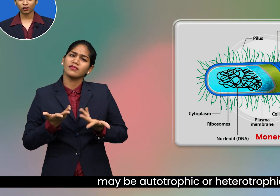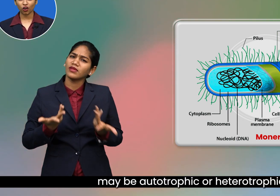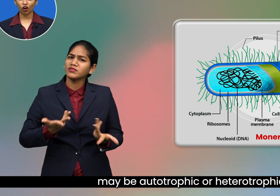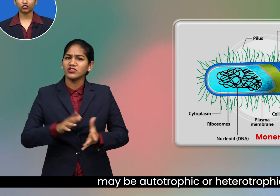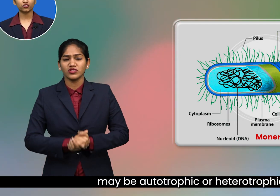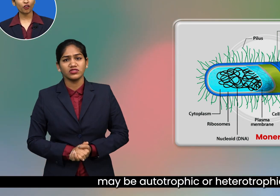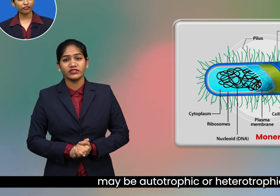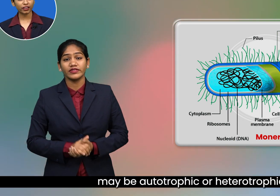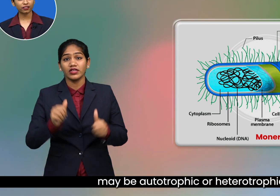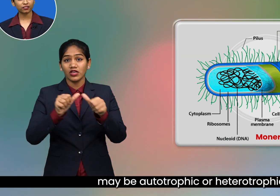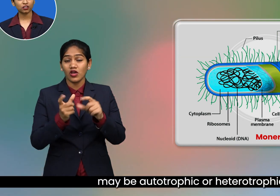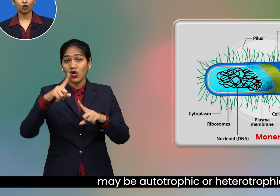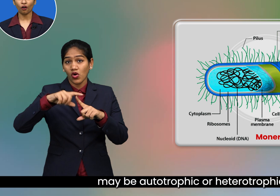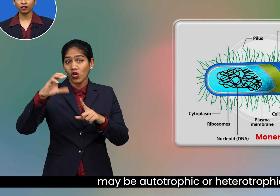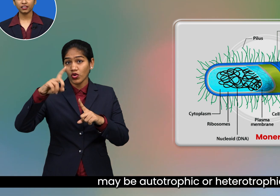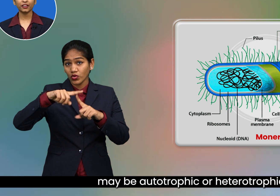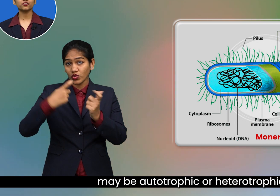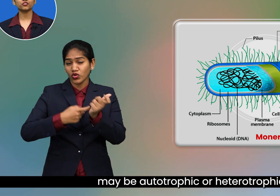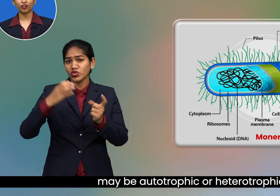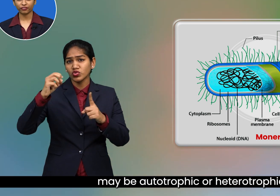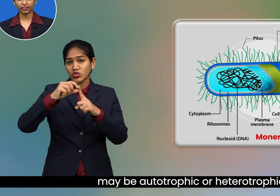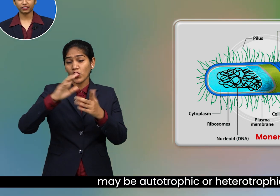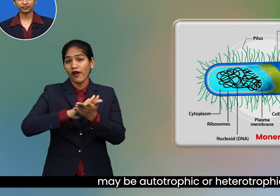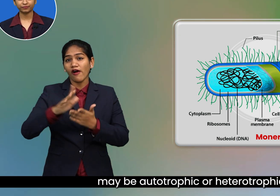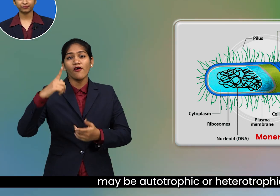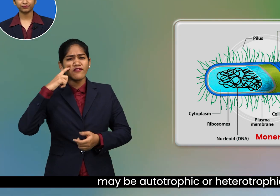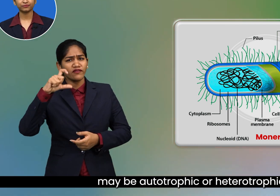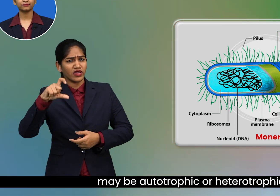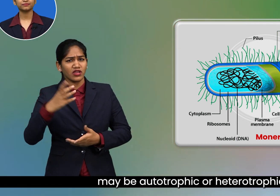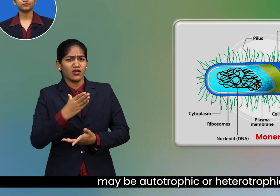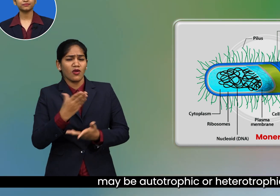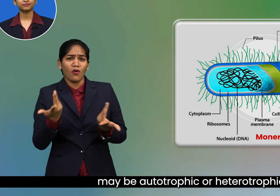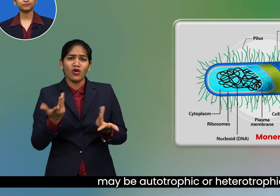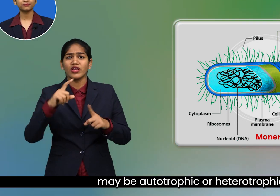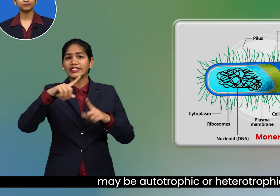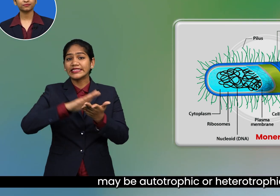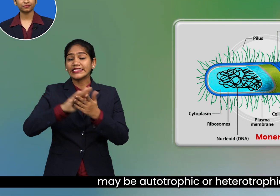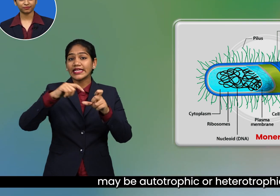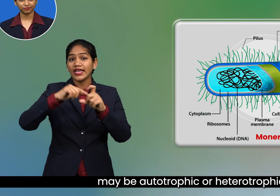Maybe autotrophic or heterotrophic.